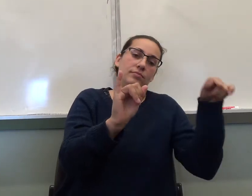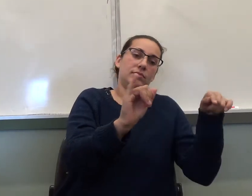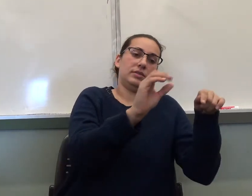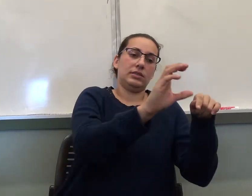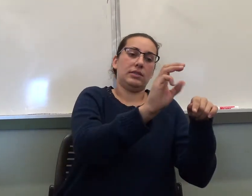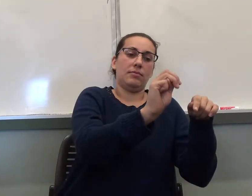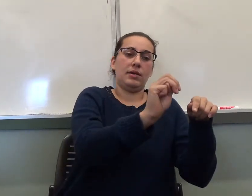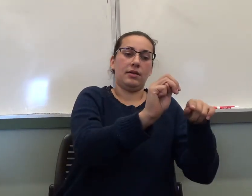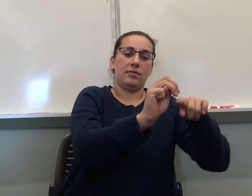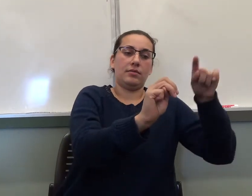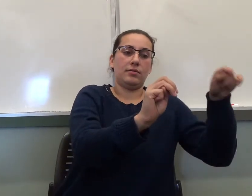millimeter.